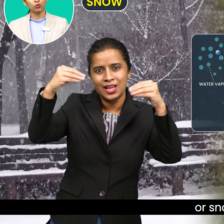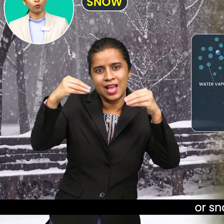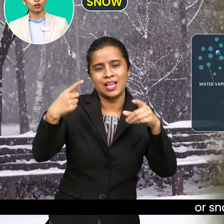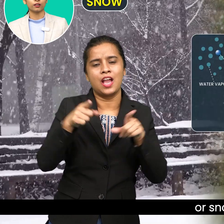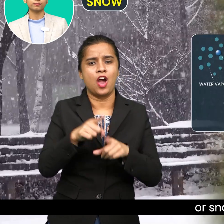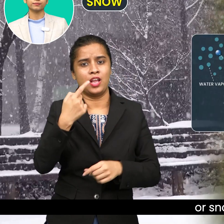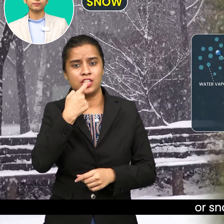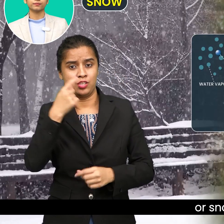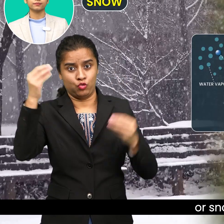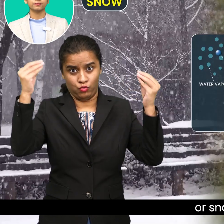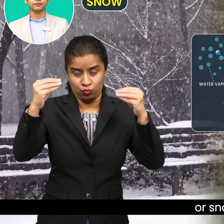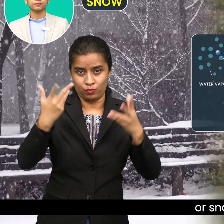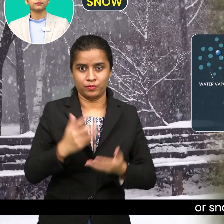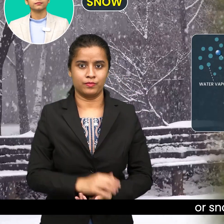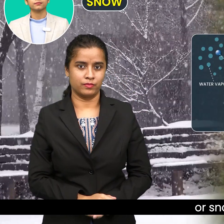or snow.